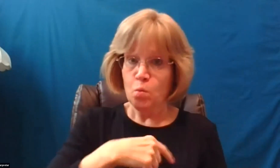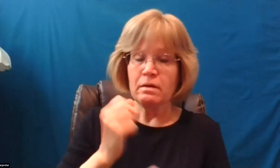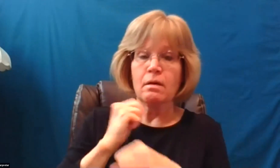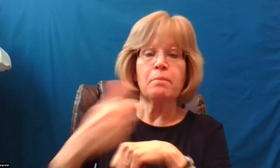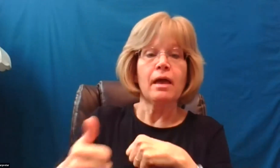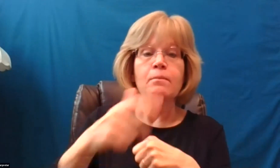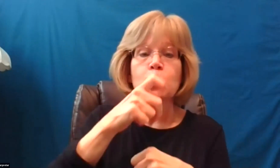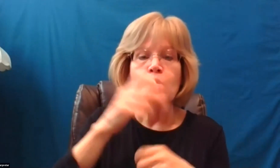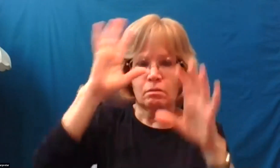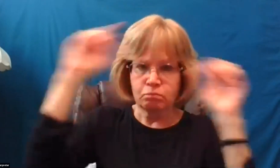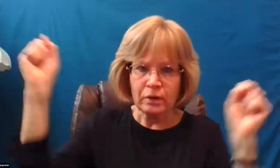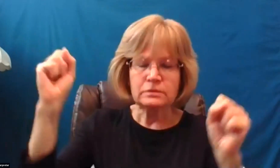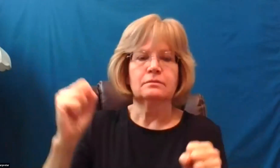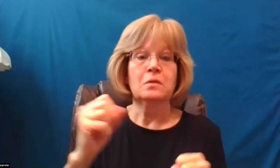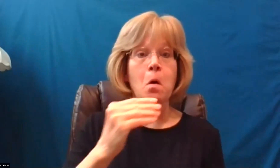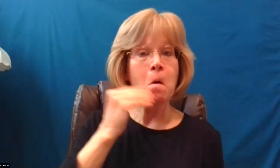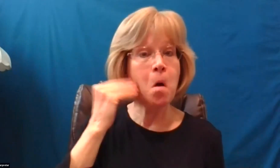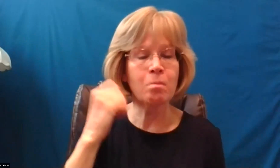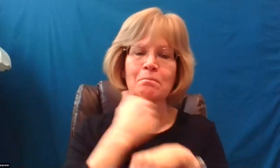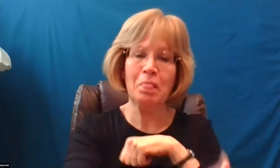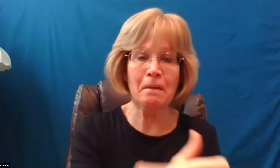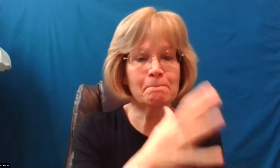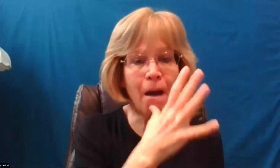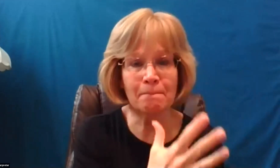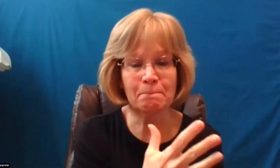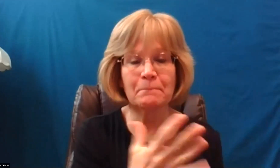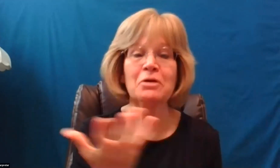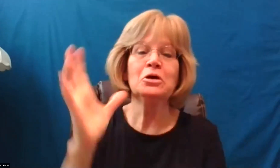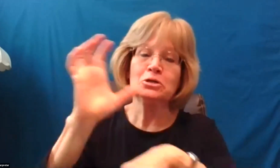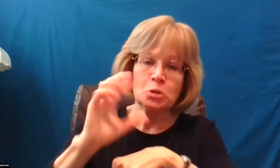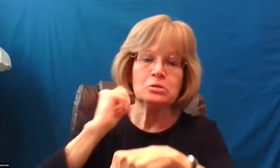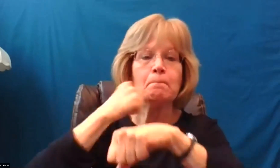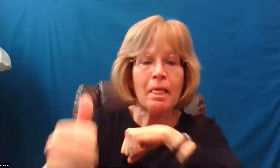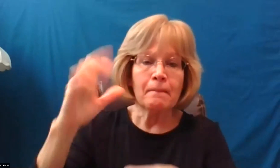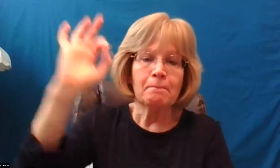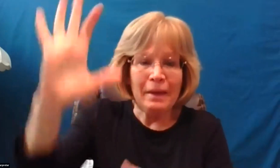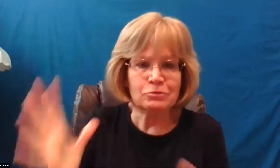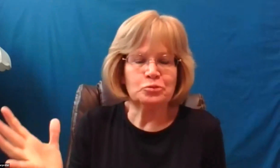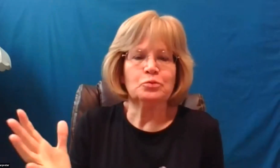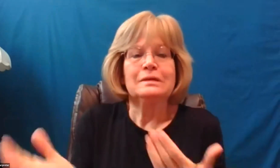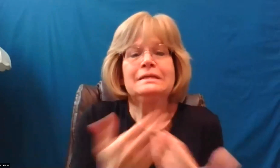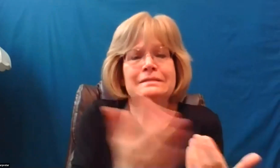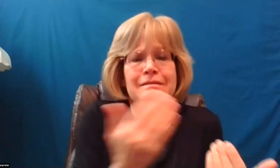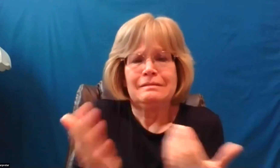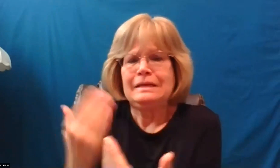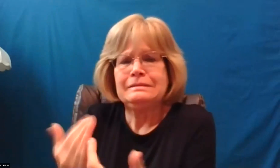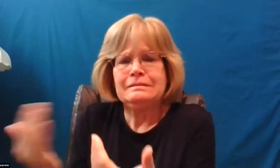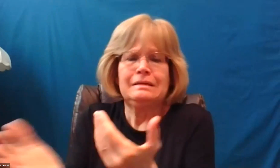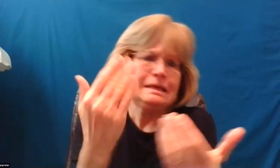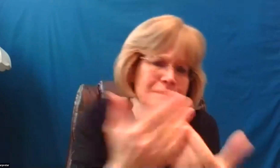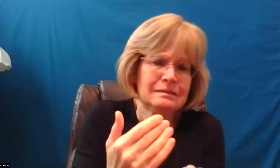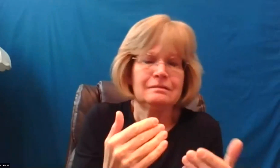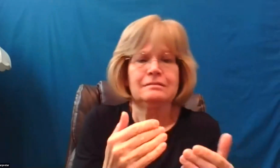At home, hey, it's mom. At church, it's the pastor. In the conference, it's the